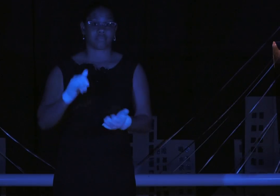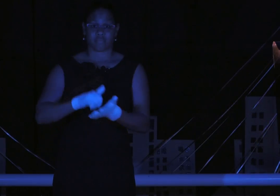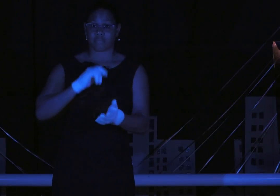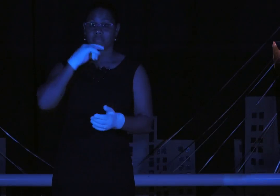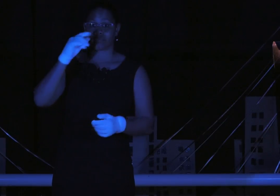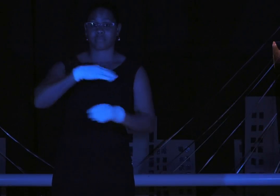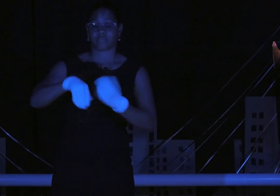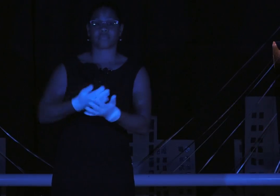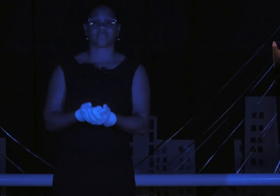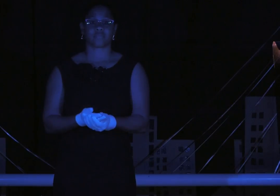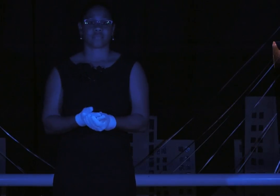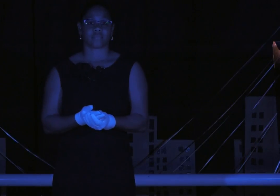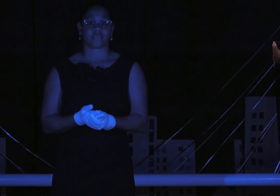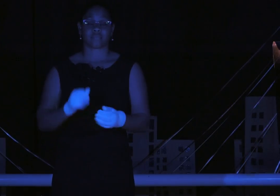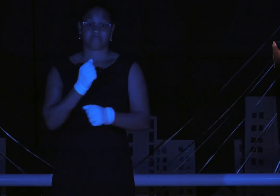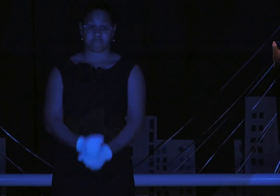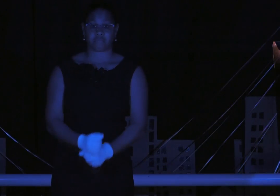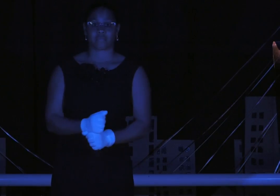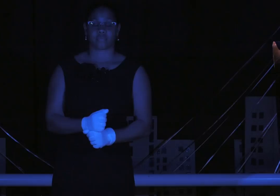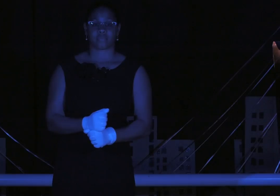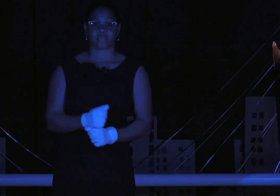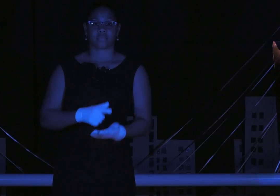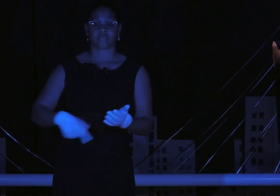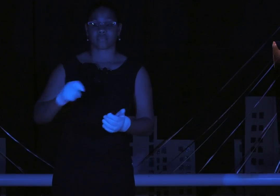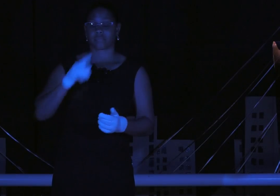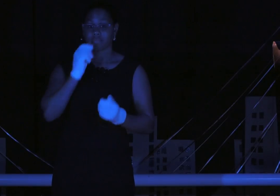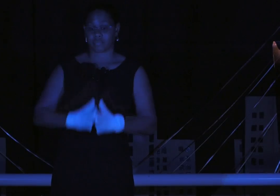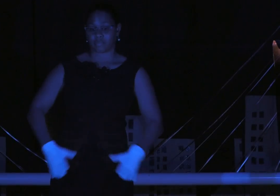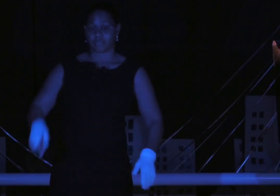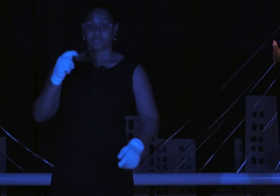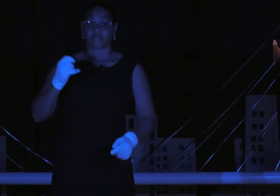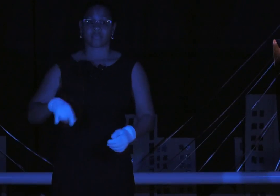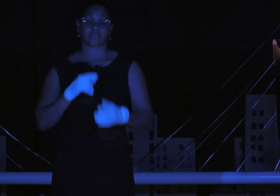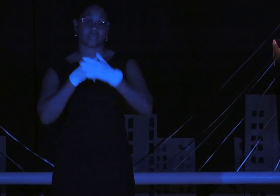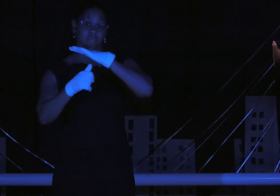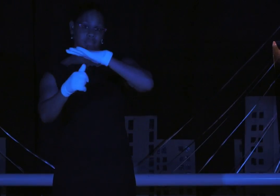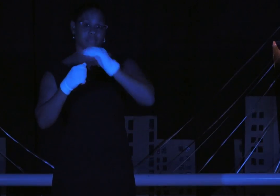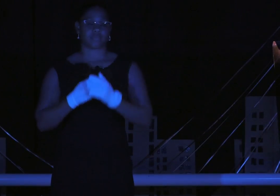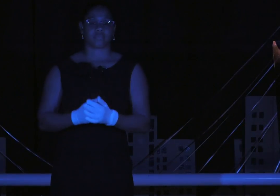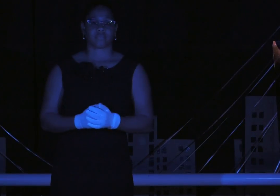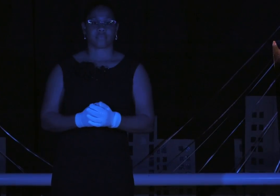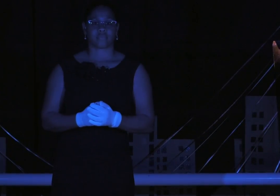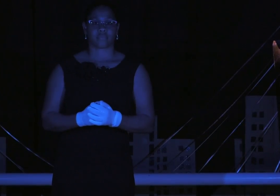all overcome what the quiet is trying to hide. Is it